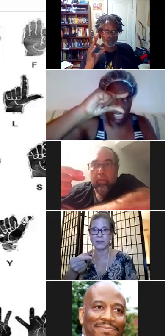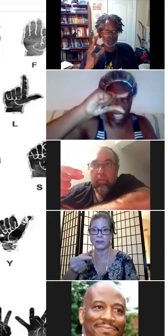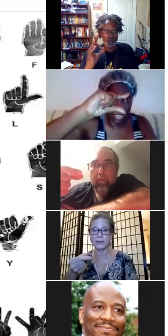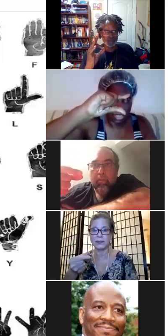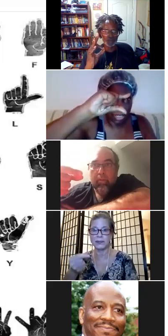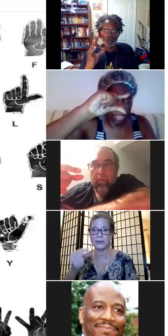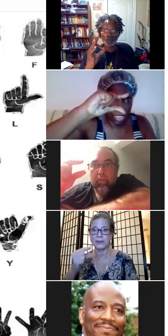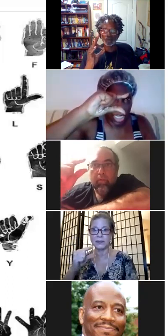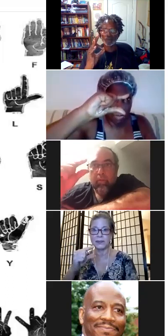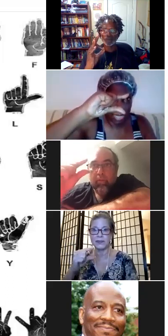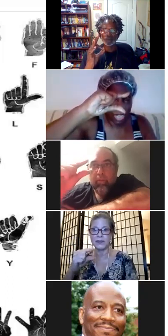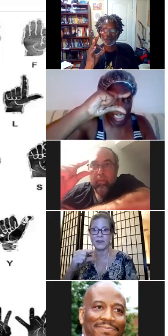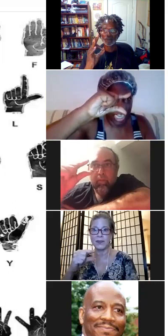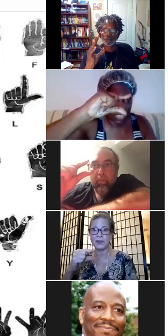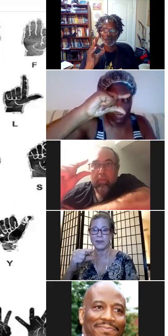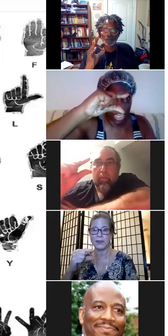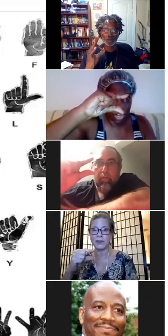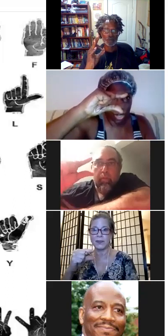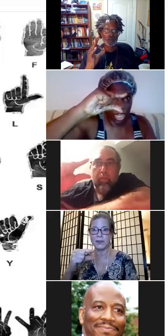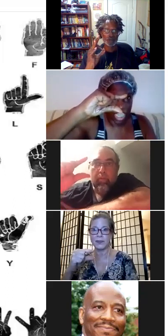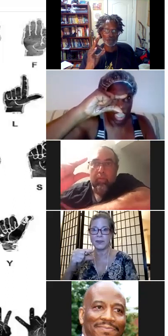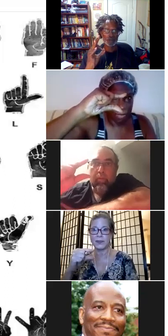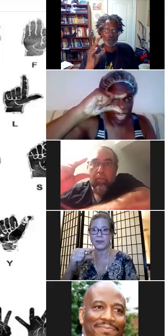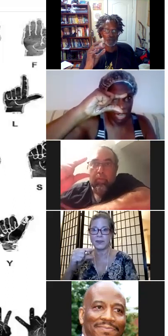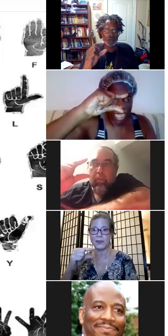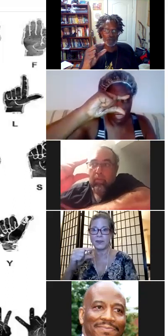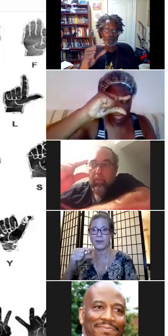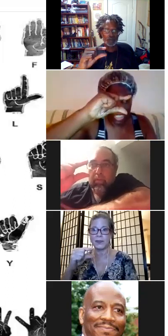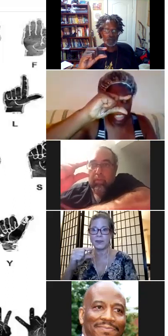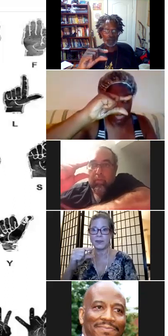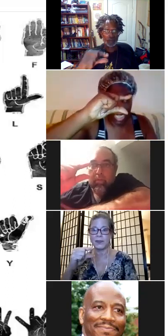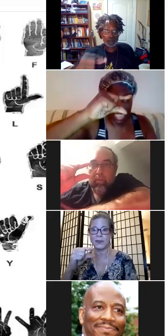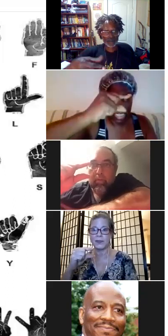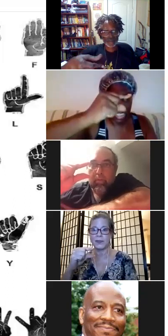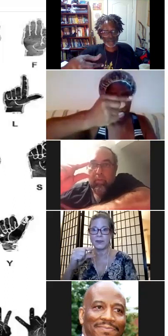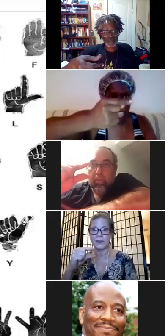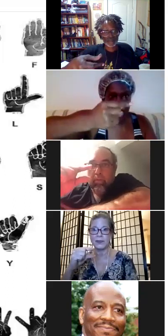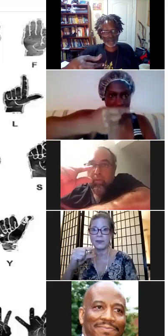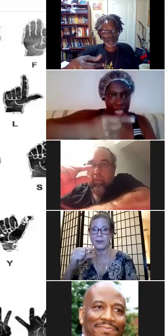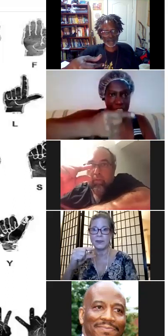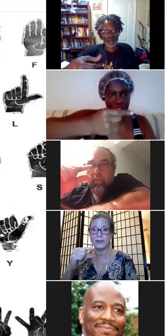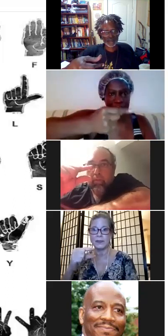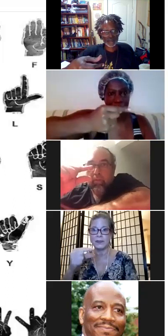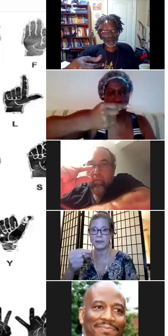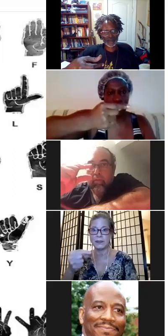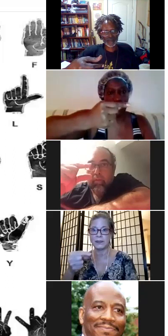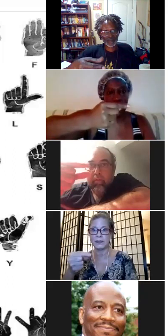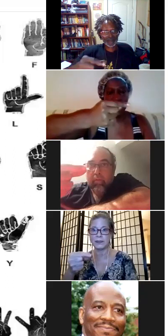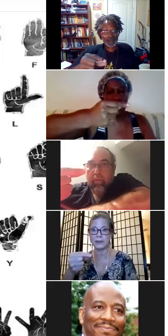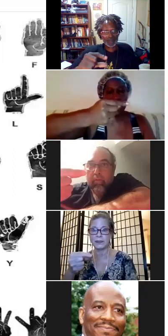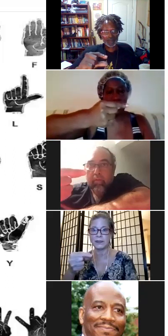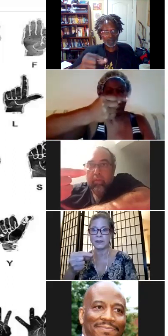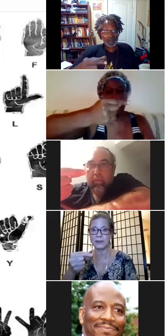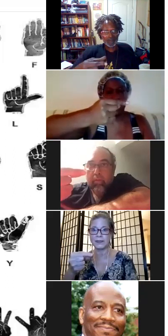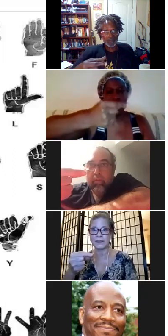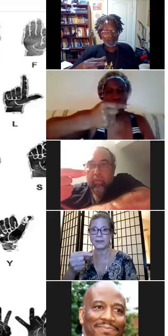your thumb and your index finger parallel to each other like this and turn it upward.